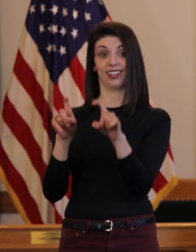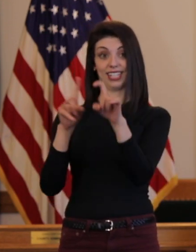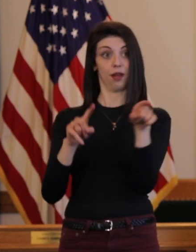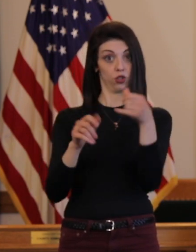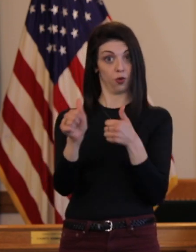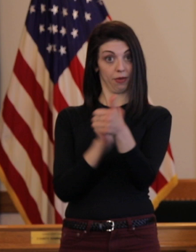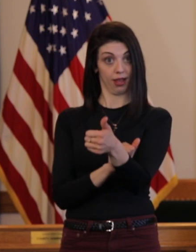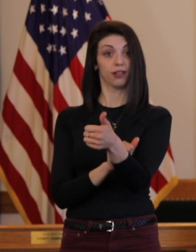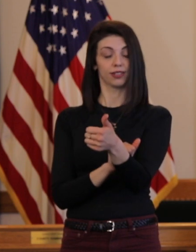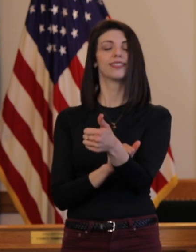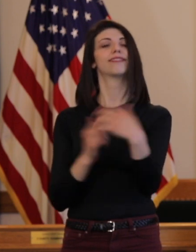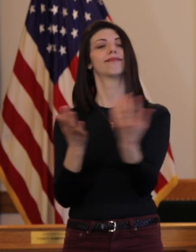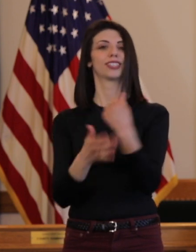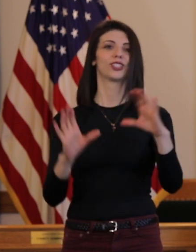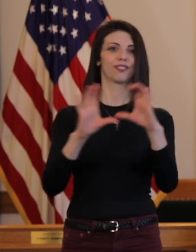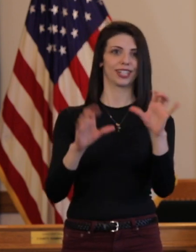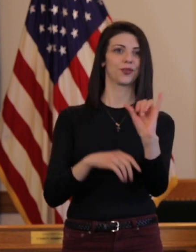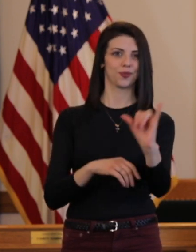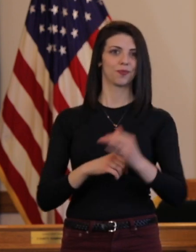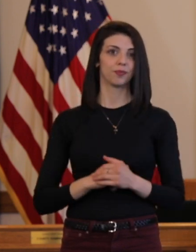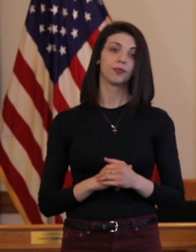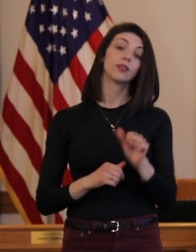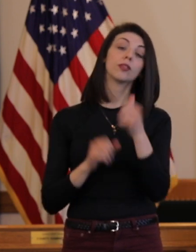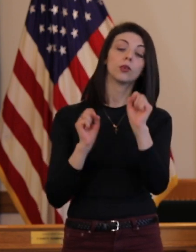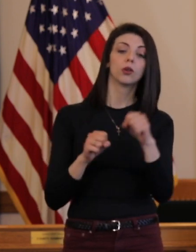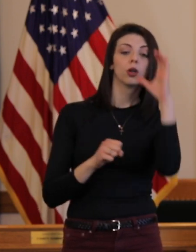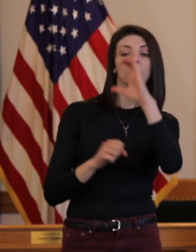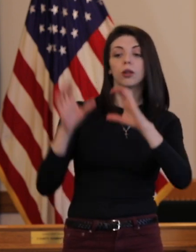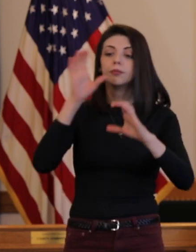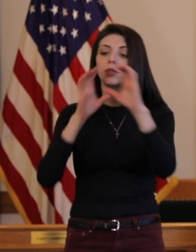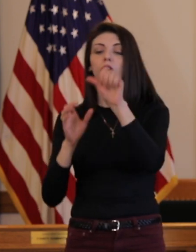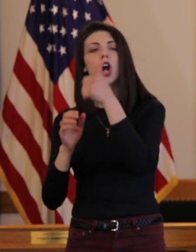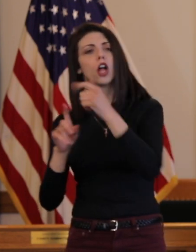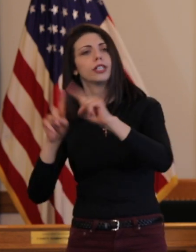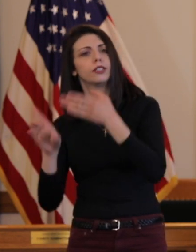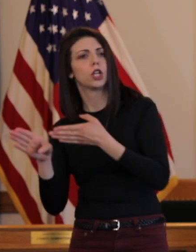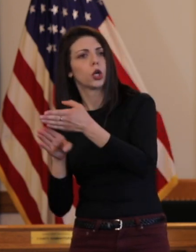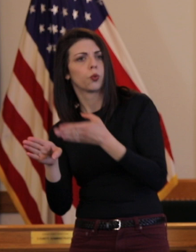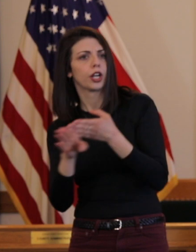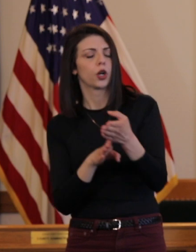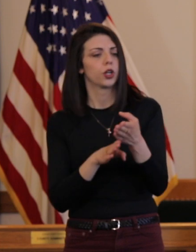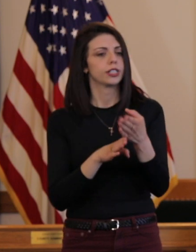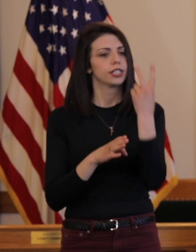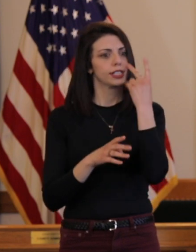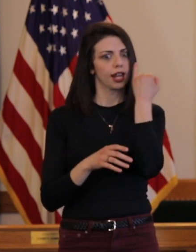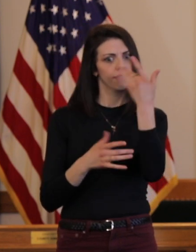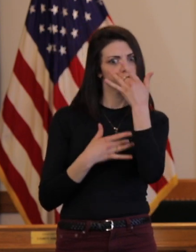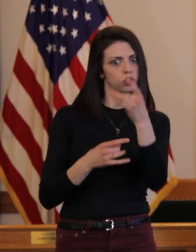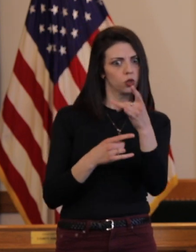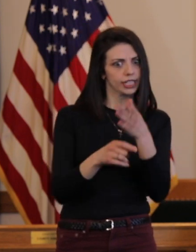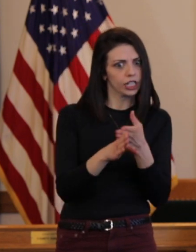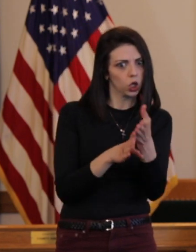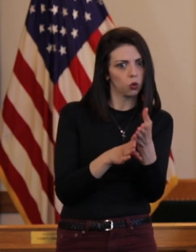also earn a certificate. Additionally, you can explore various career pathways and see what skills are needed for over 1,000 job